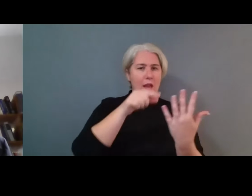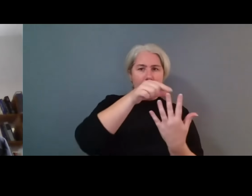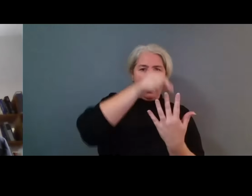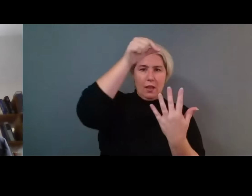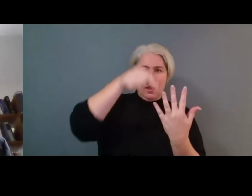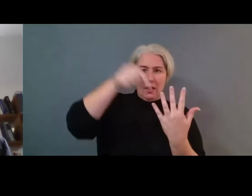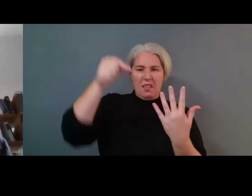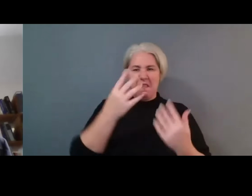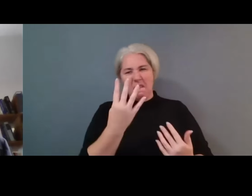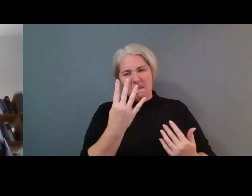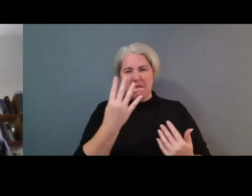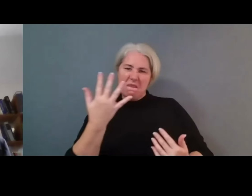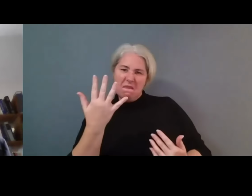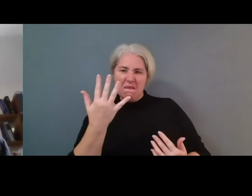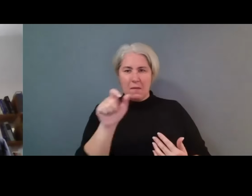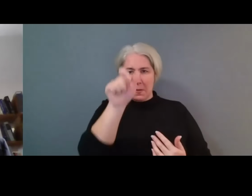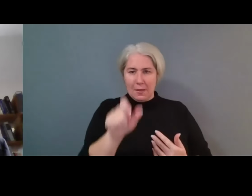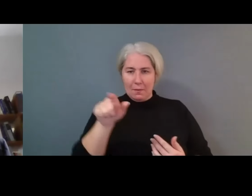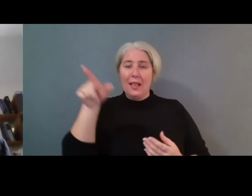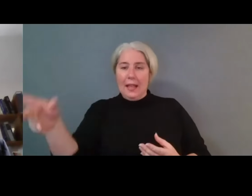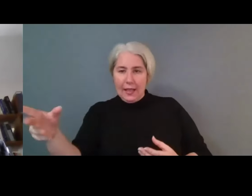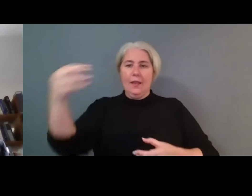they draft the first